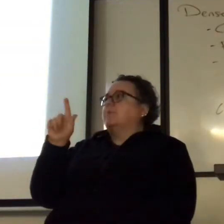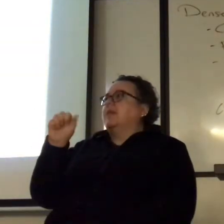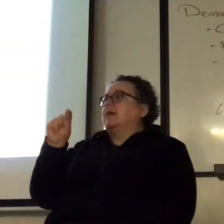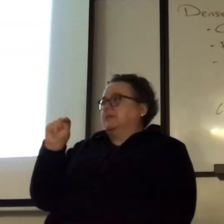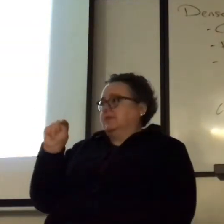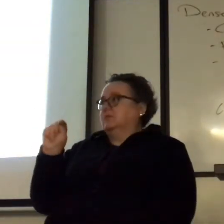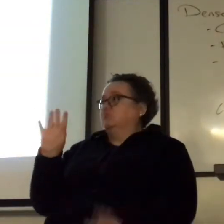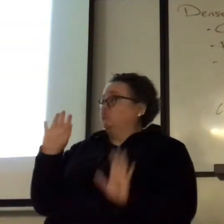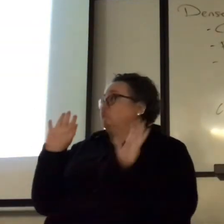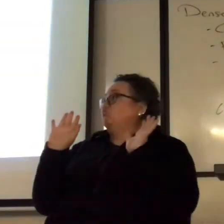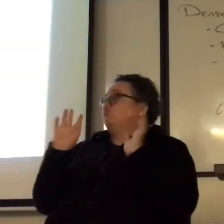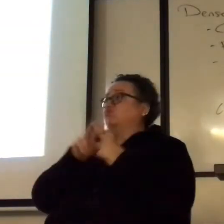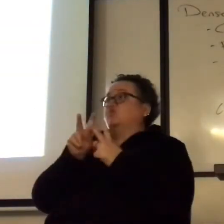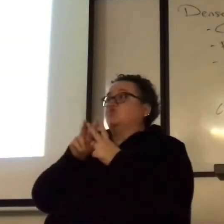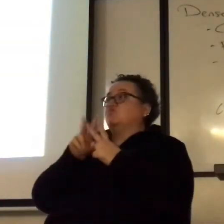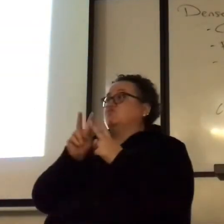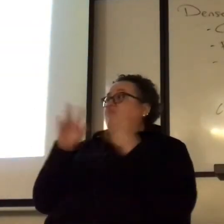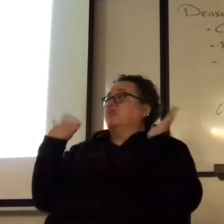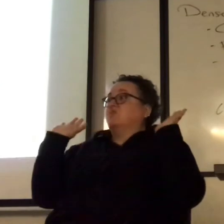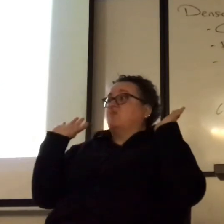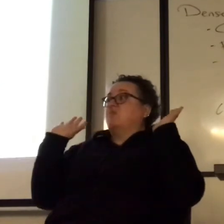Okay, here's dense irregular.